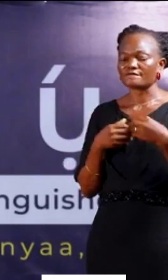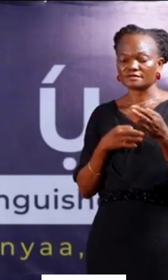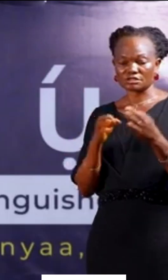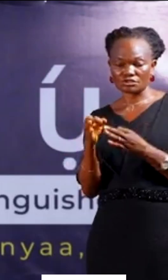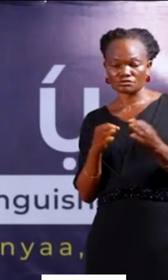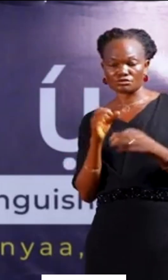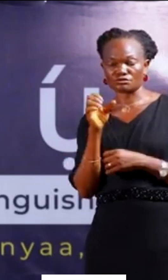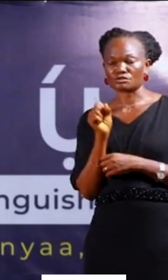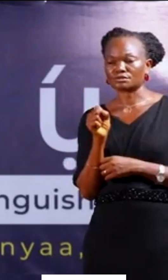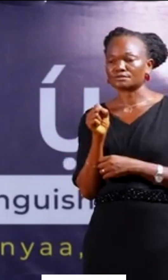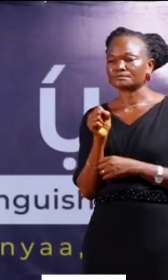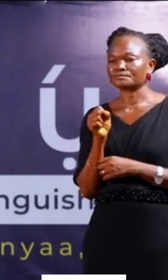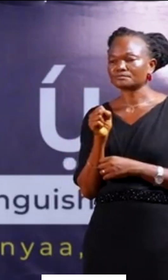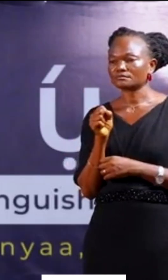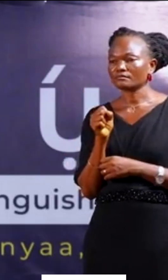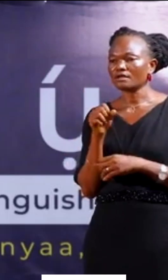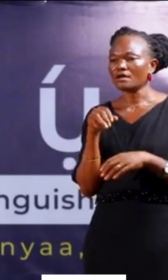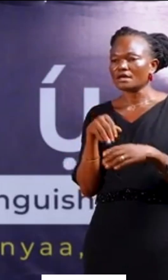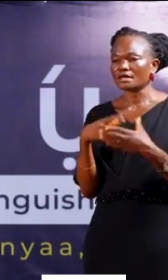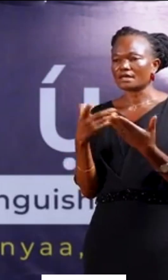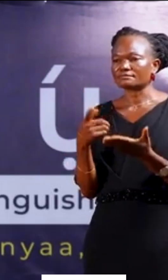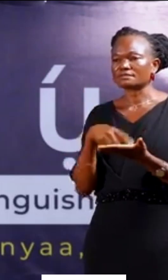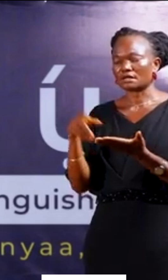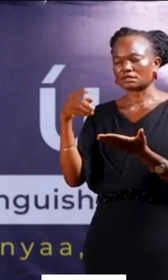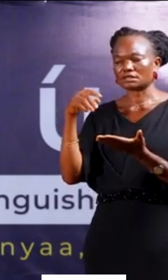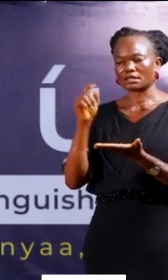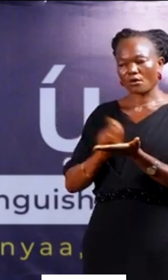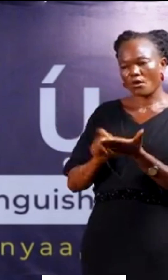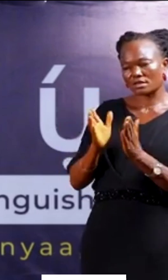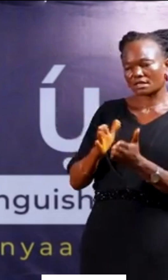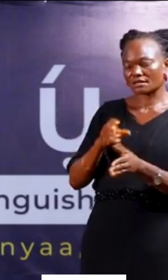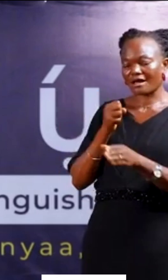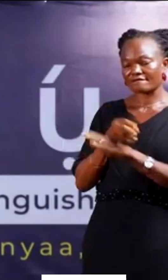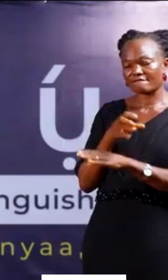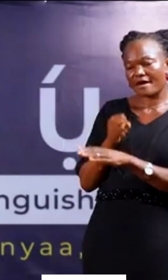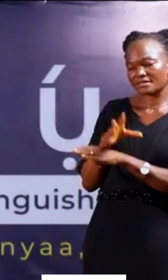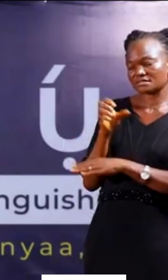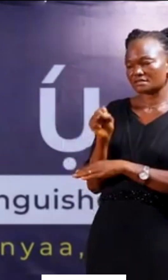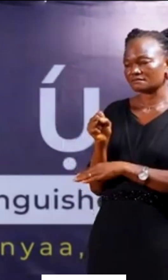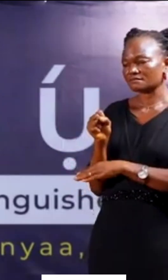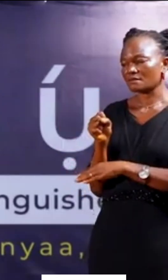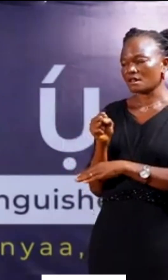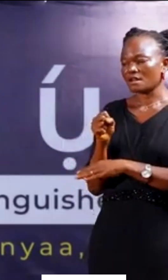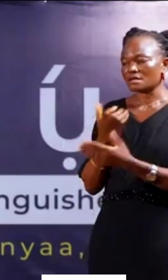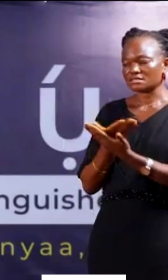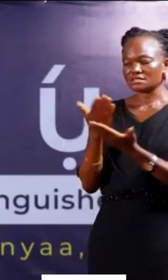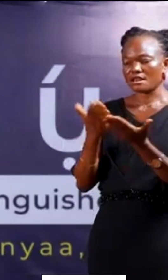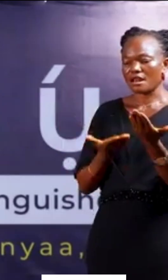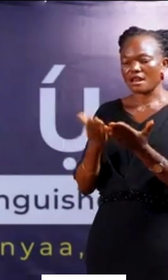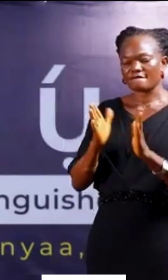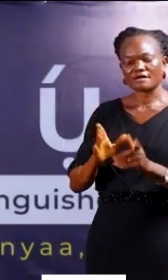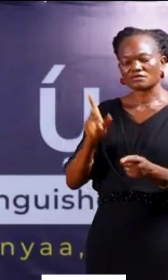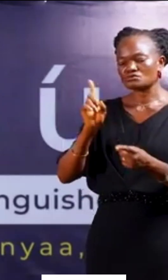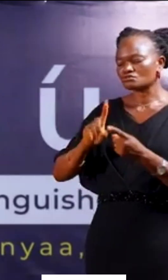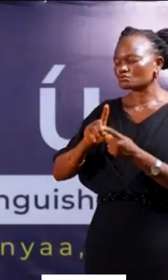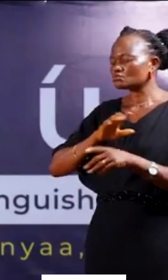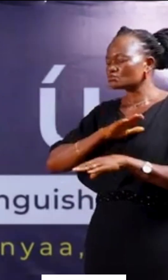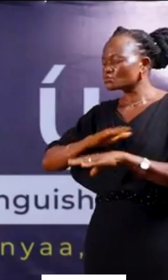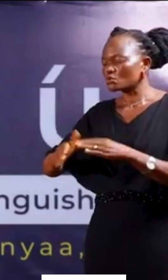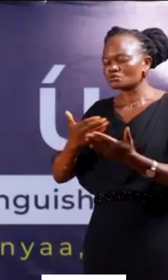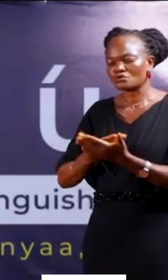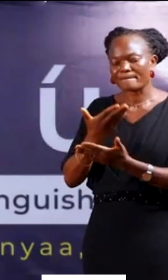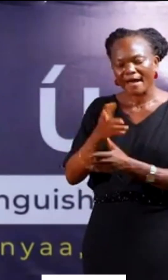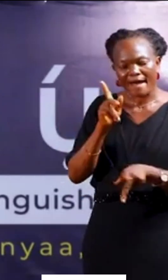descriptions in planters' diaries advising slavers in West Africa, do not